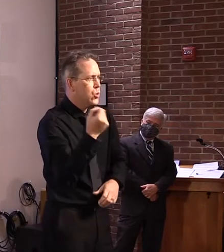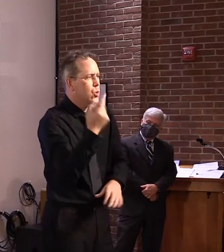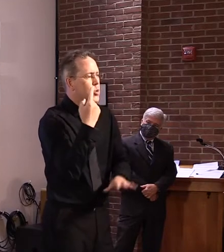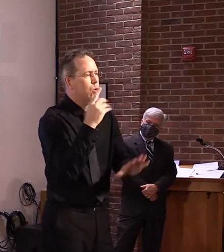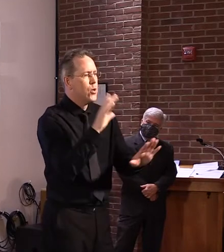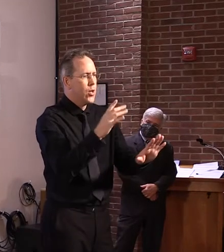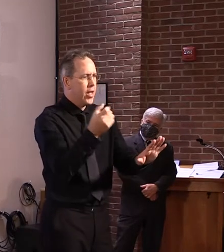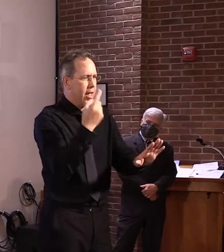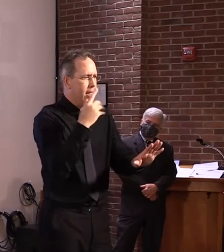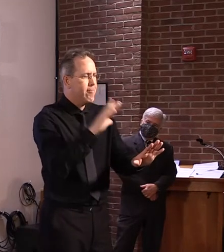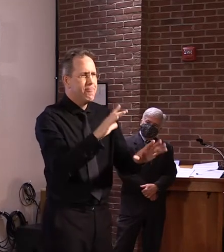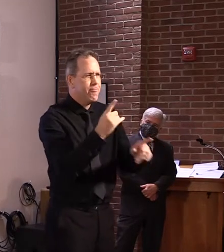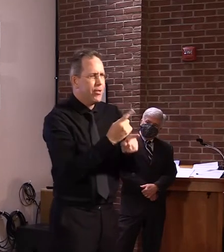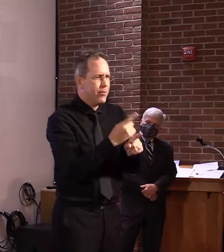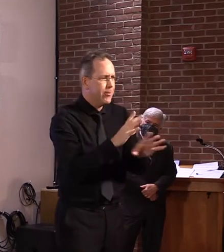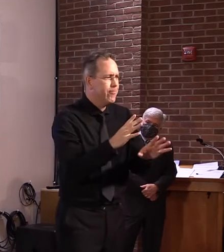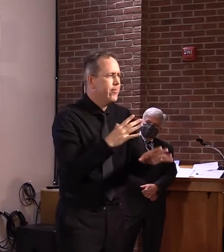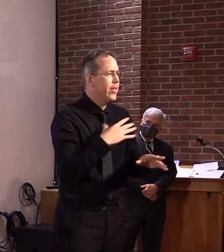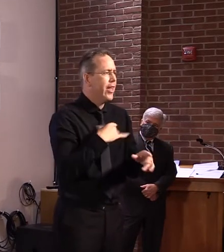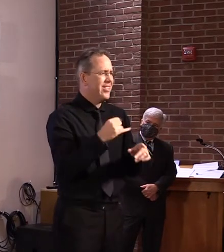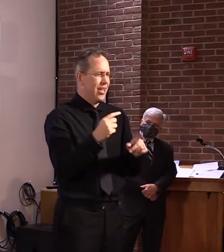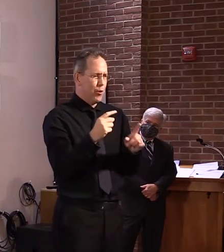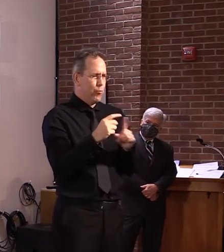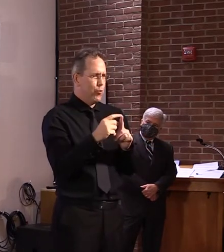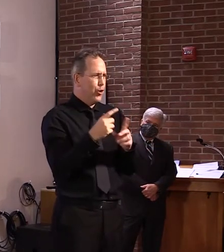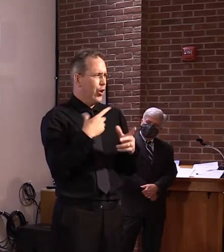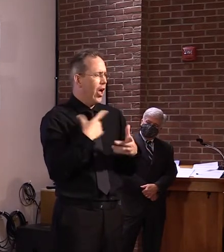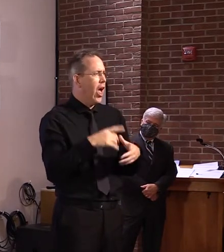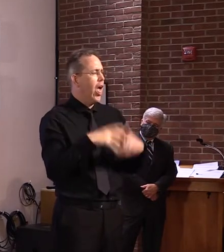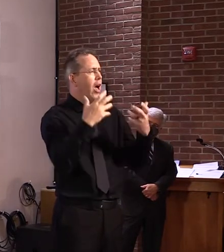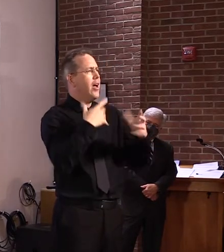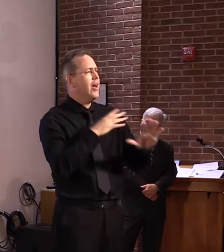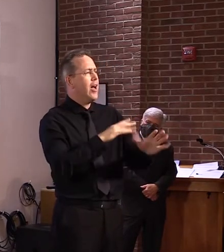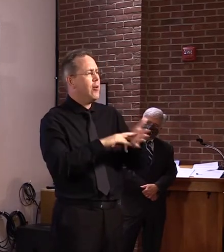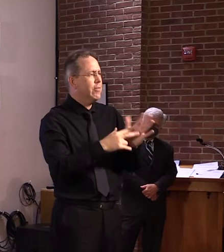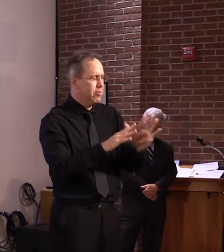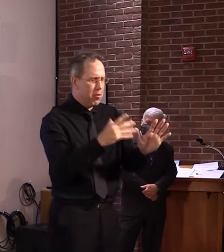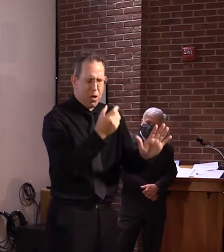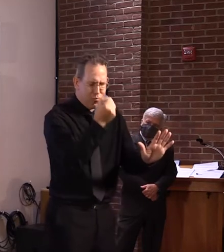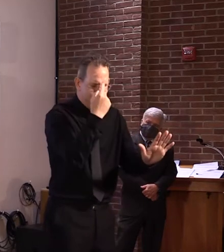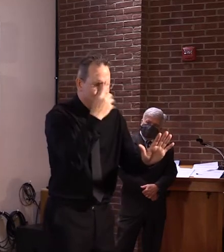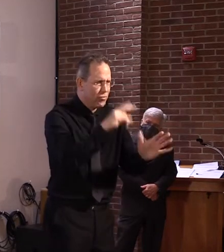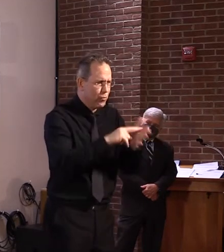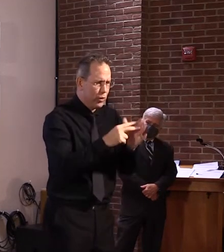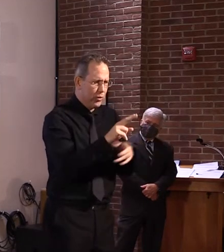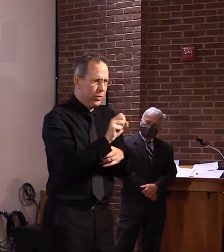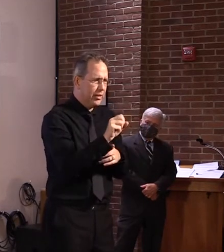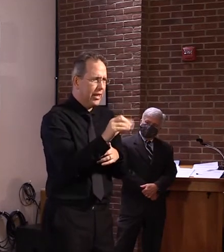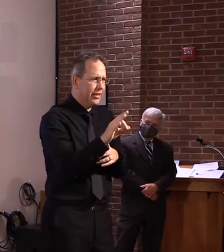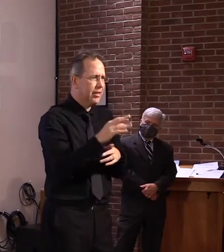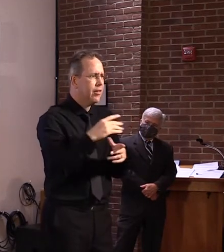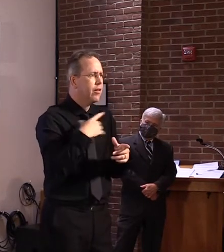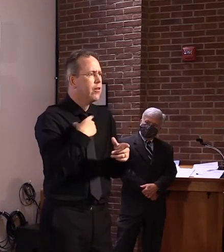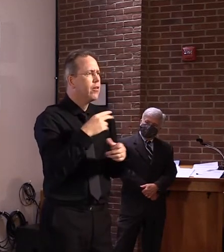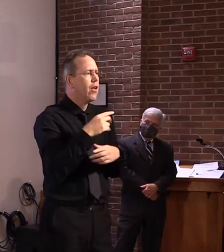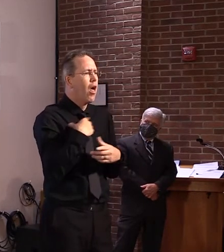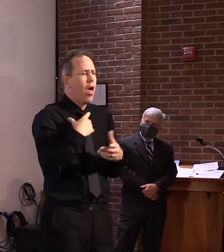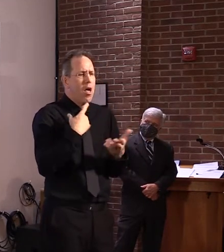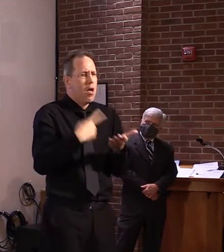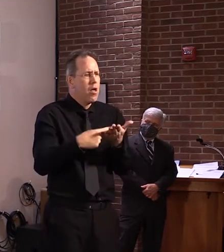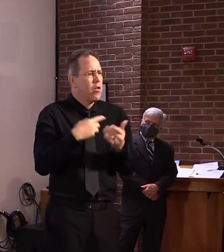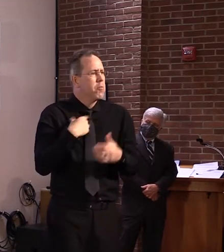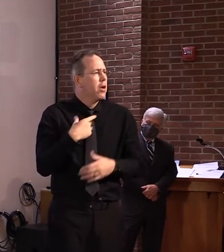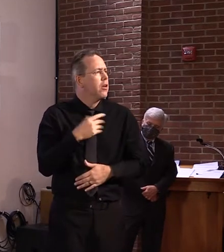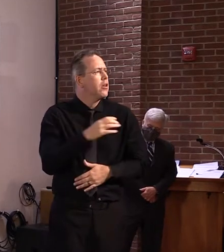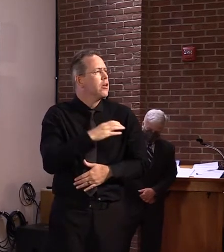that the idea of that bill. Yeah. Again, I think. I haven't spoken to Commissioner Schirling about this, and I plan